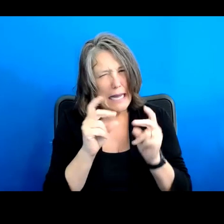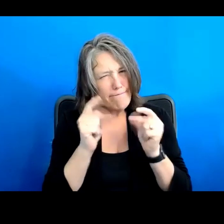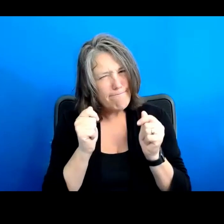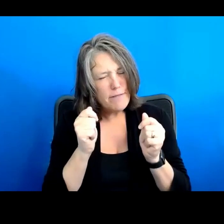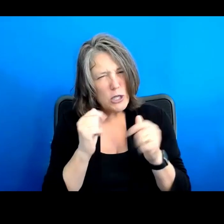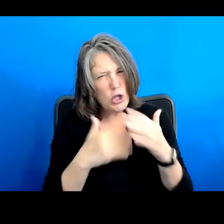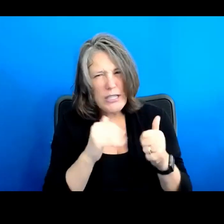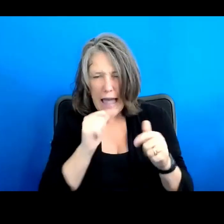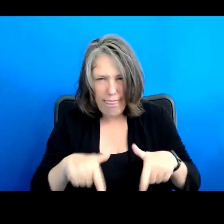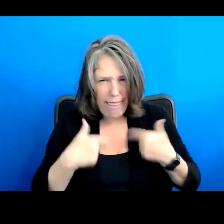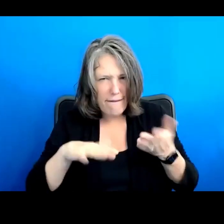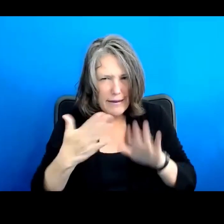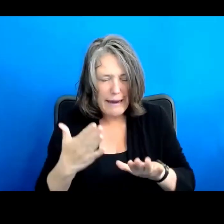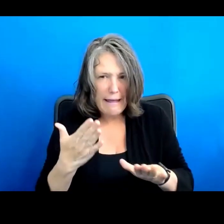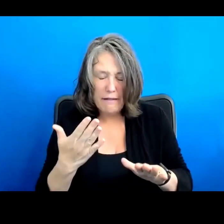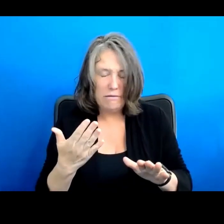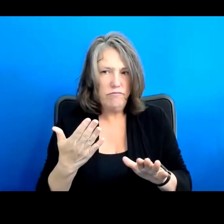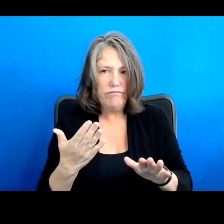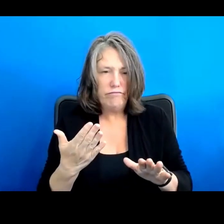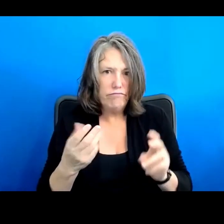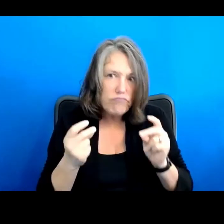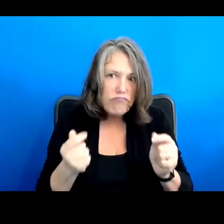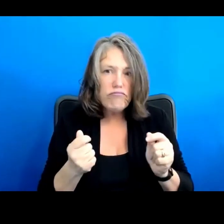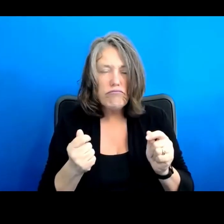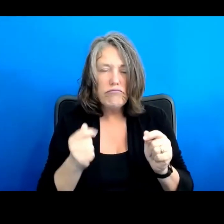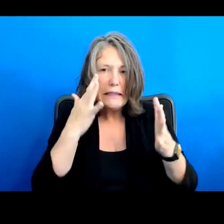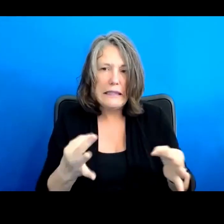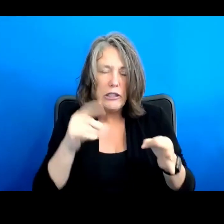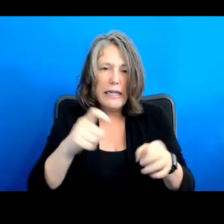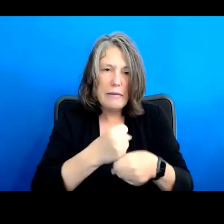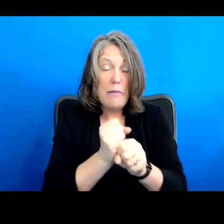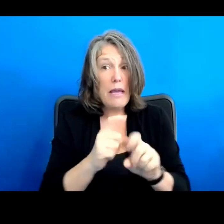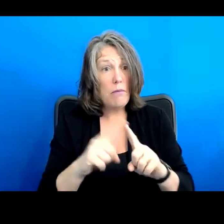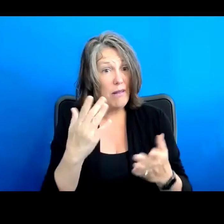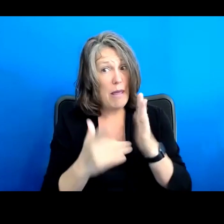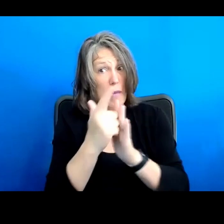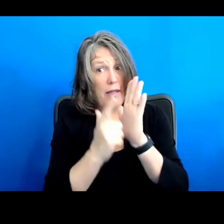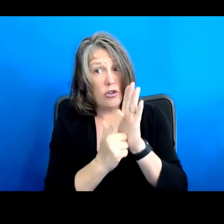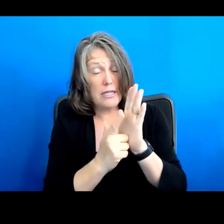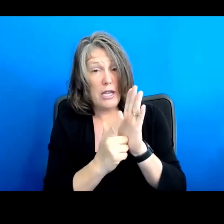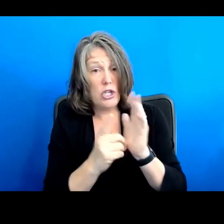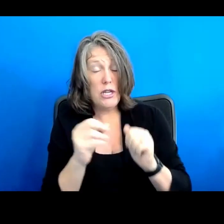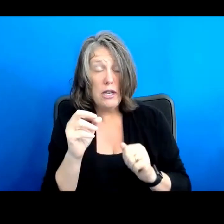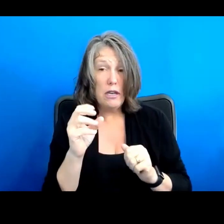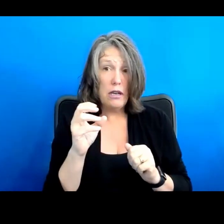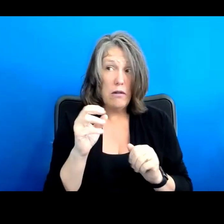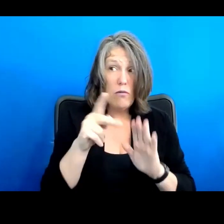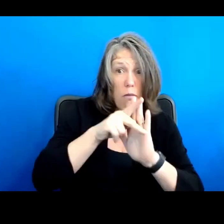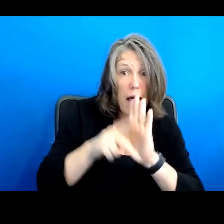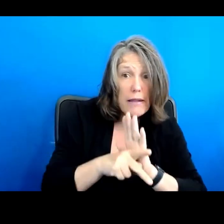life or death situation, but it could well be legislation or a